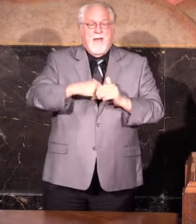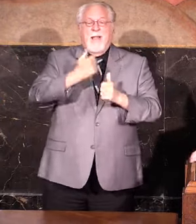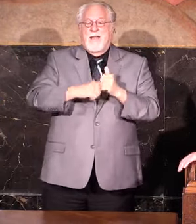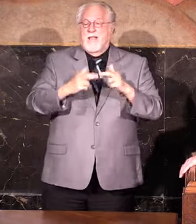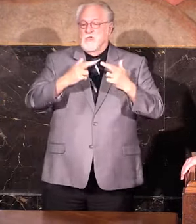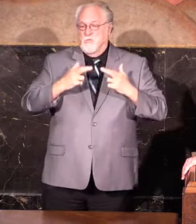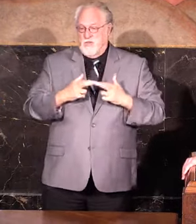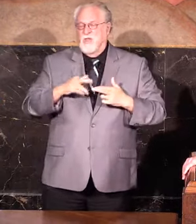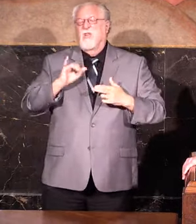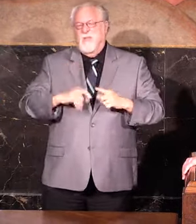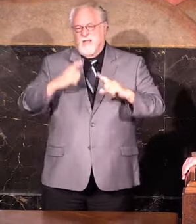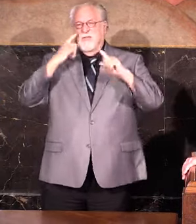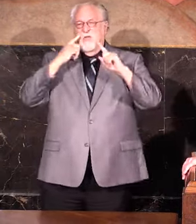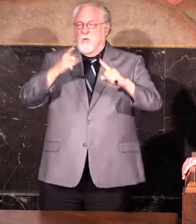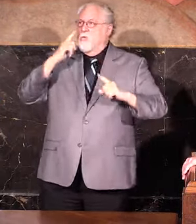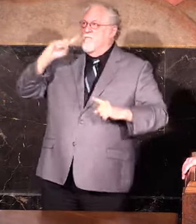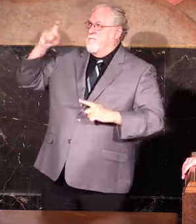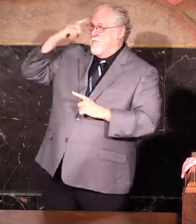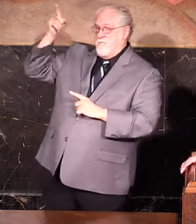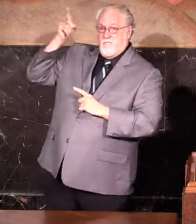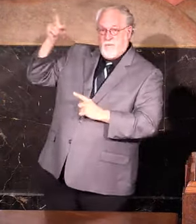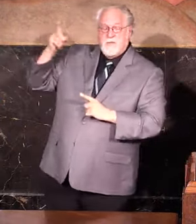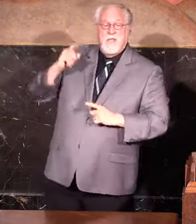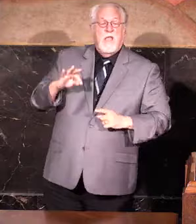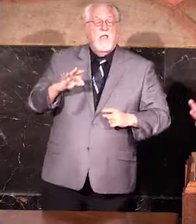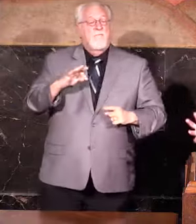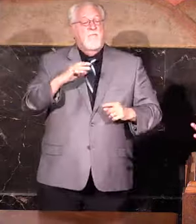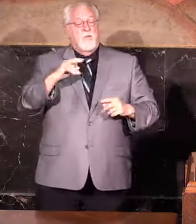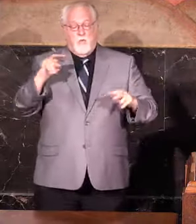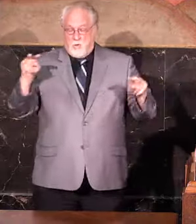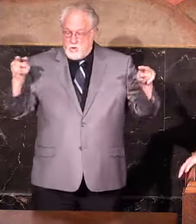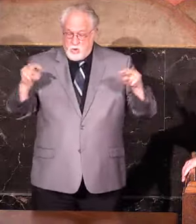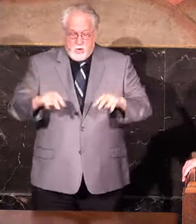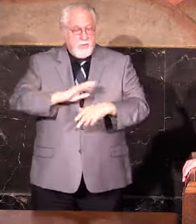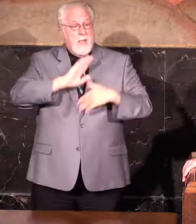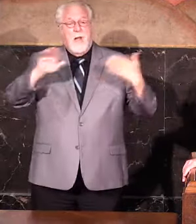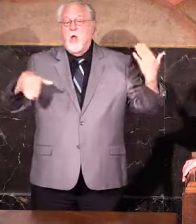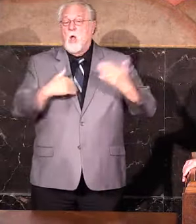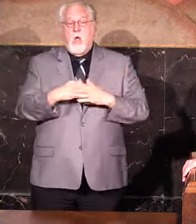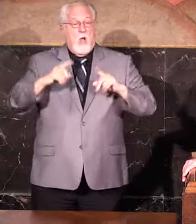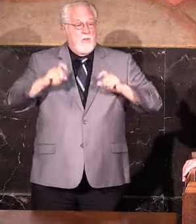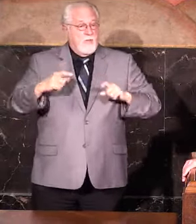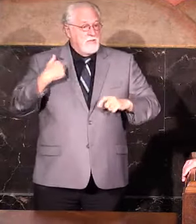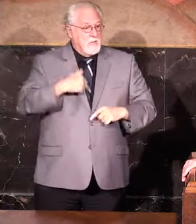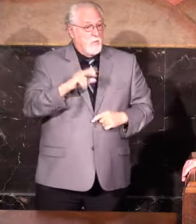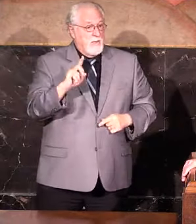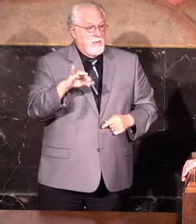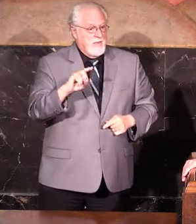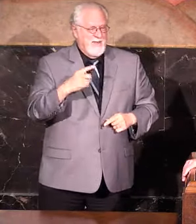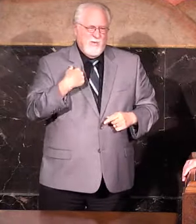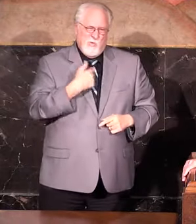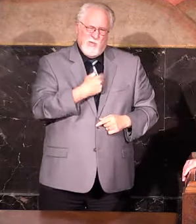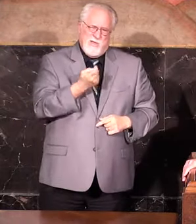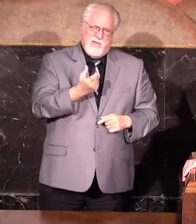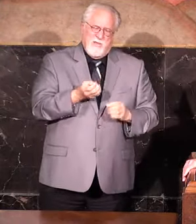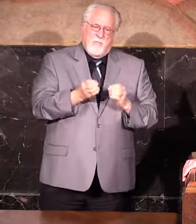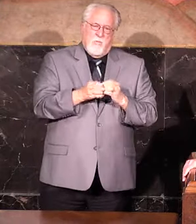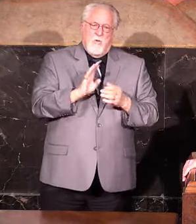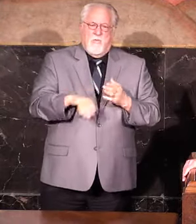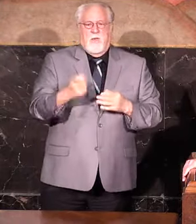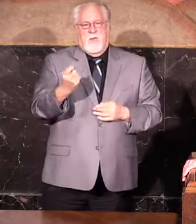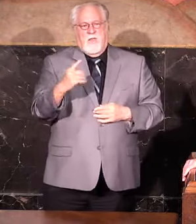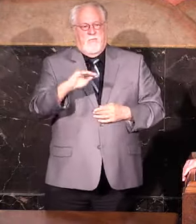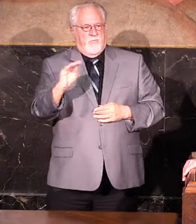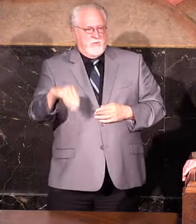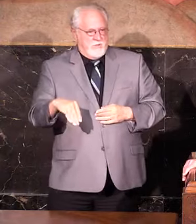you that's the goal of the federal government. If you look at all the tests that we've conducted right now, we're just slightly over 11%.